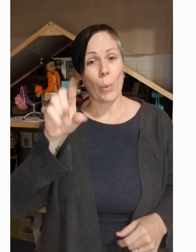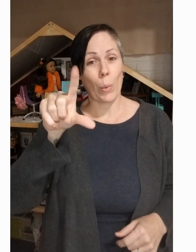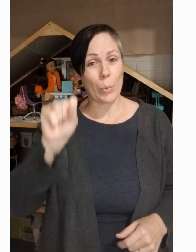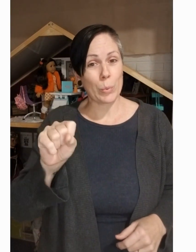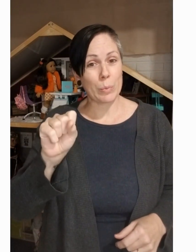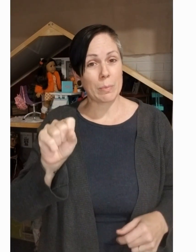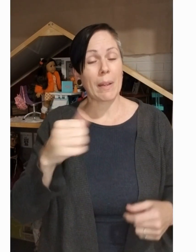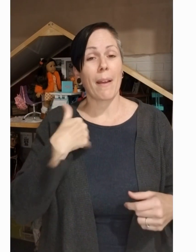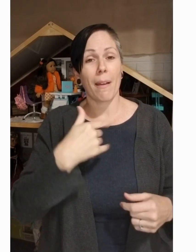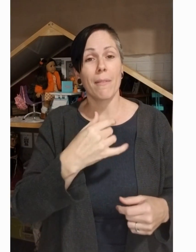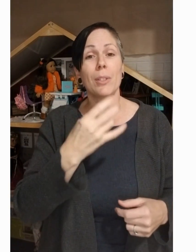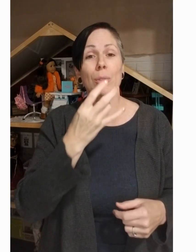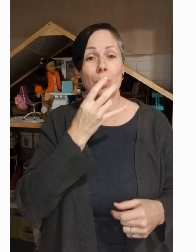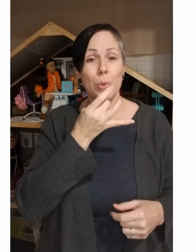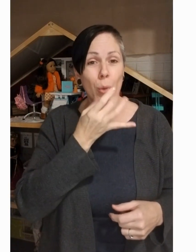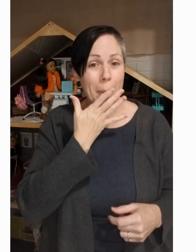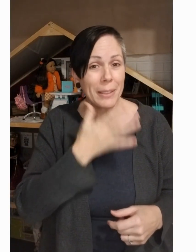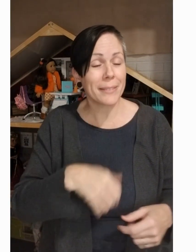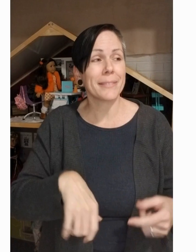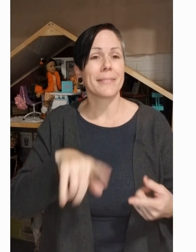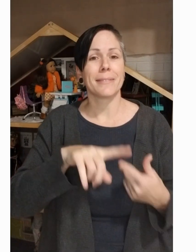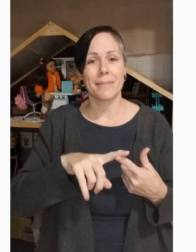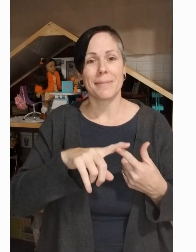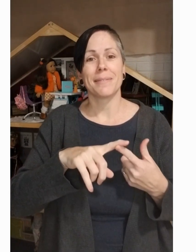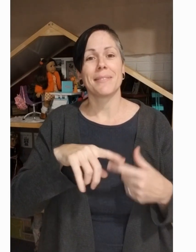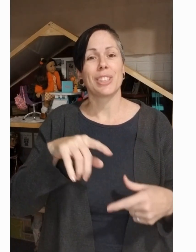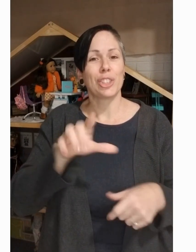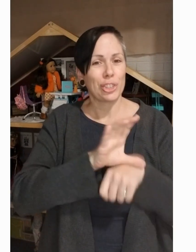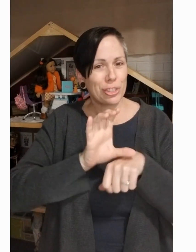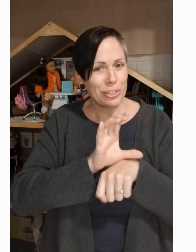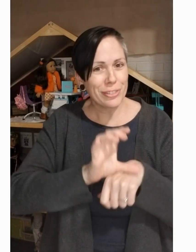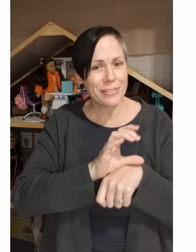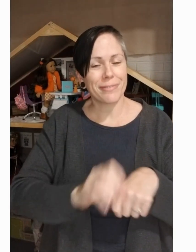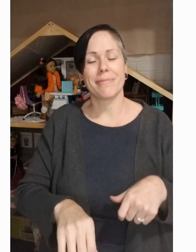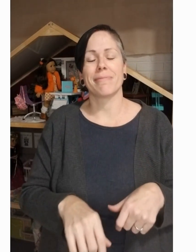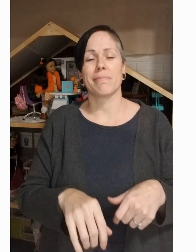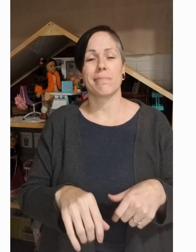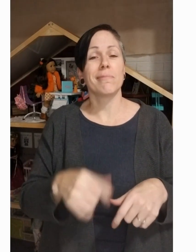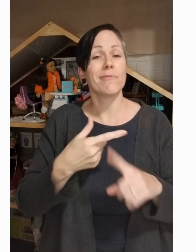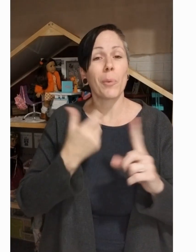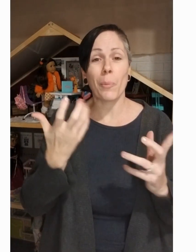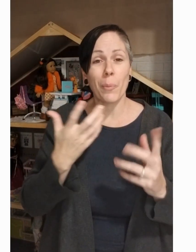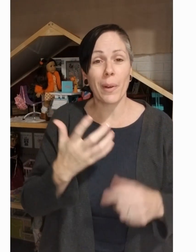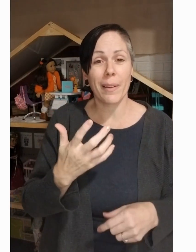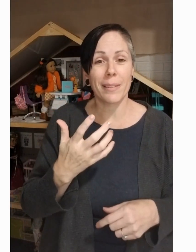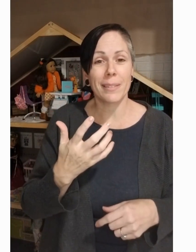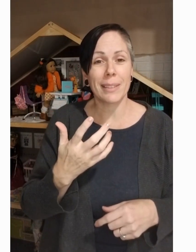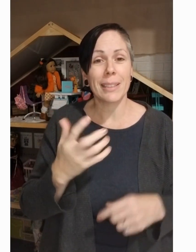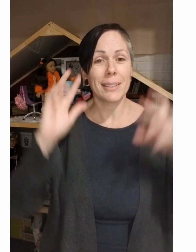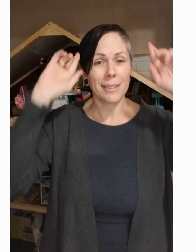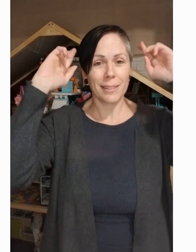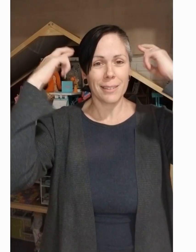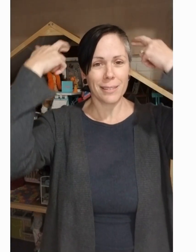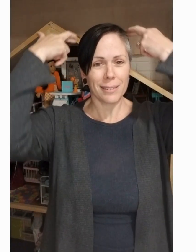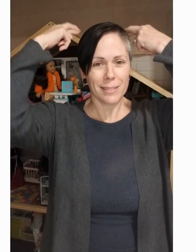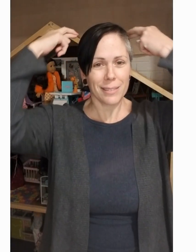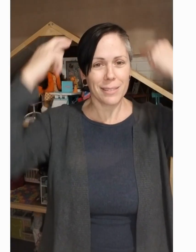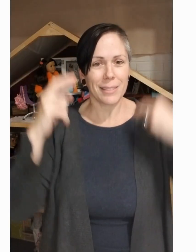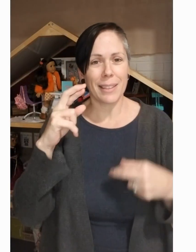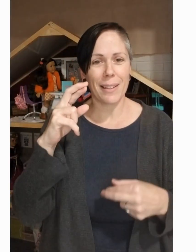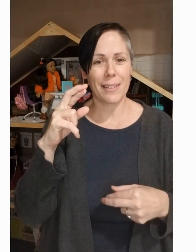one, and they are made from foam hair rollers. How fun is that? Again, these were easy, a